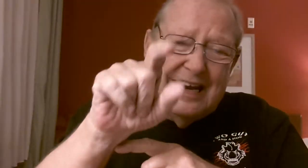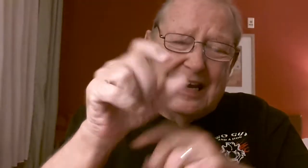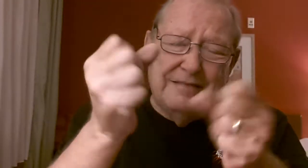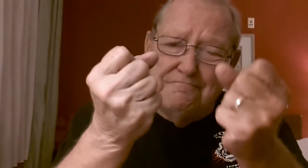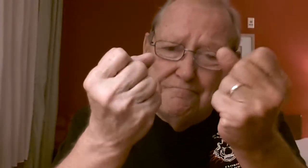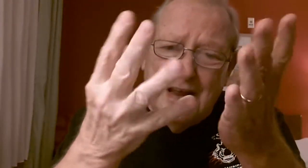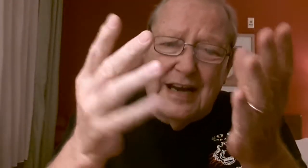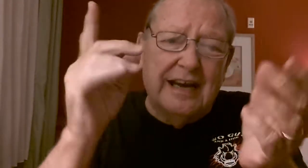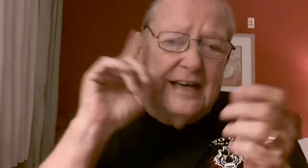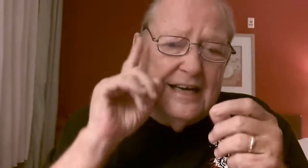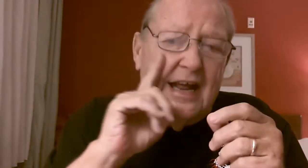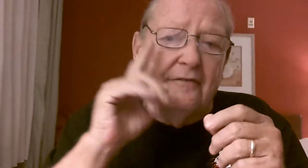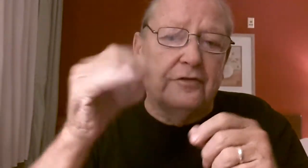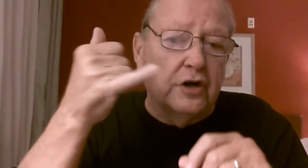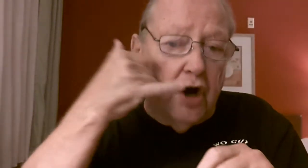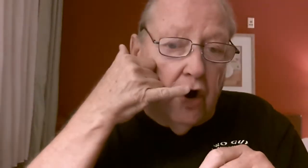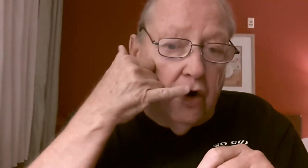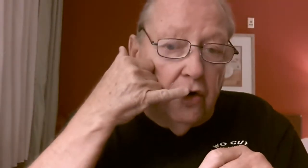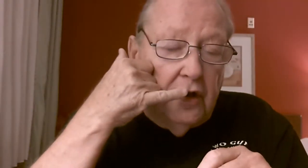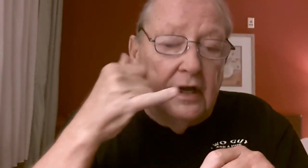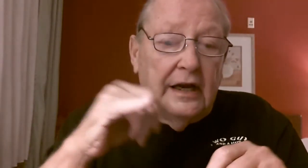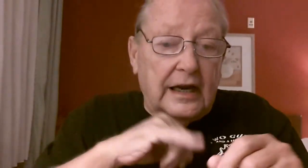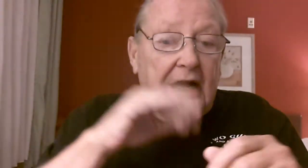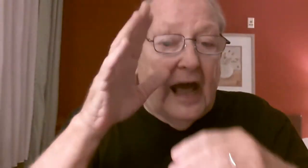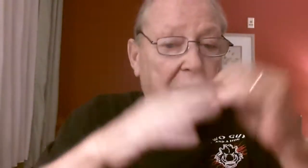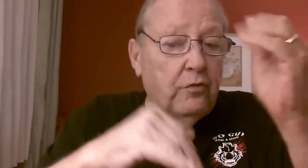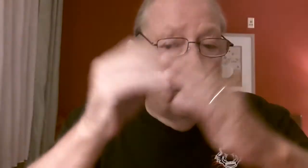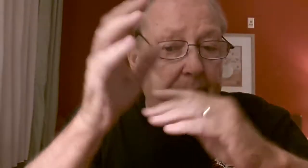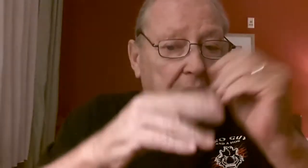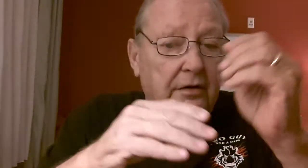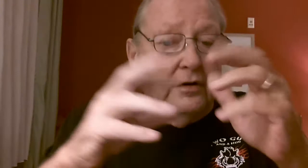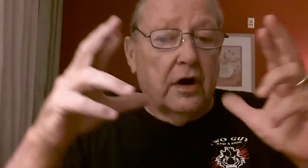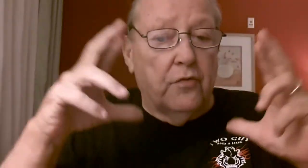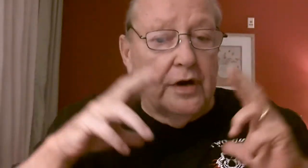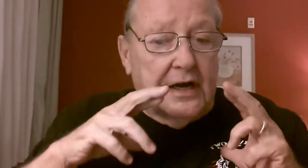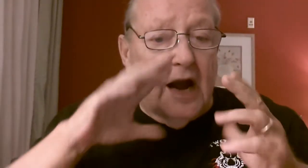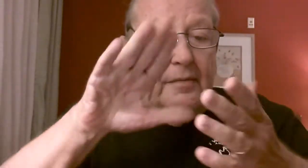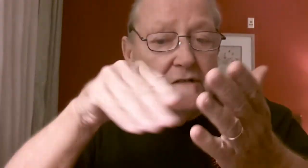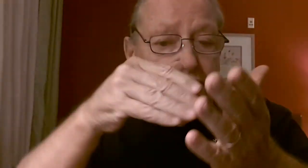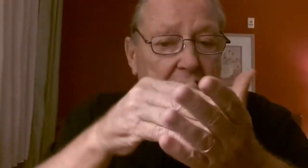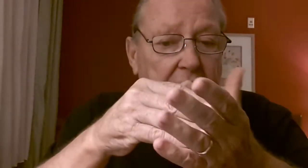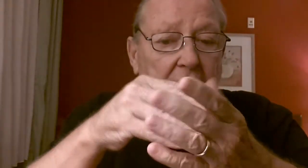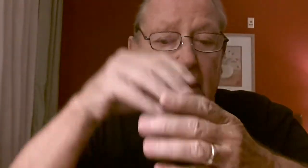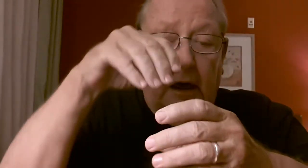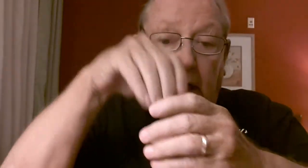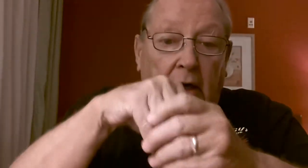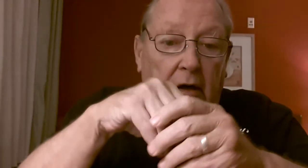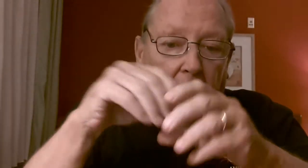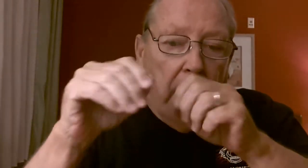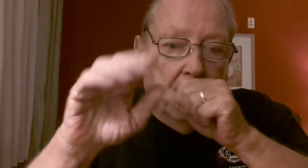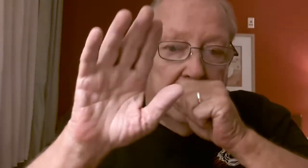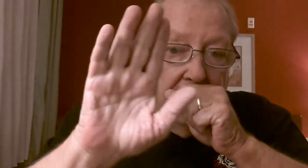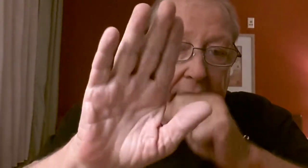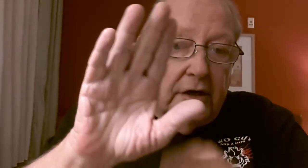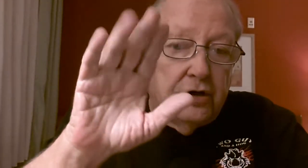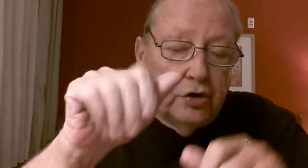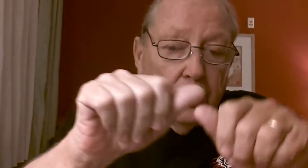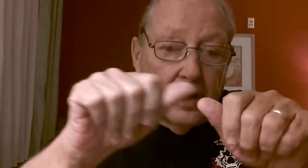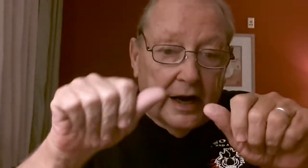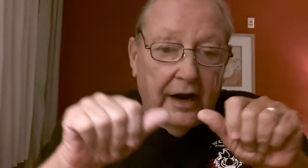need many deaf to call, and I will build a retirement center in your